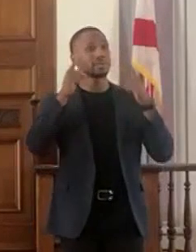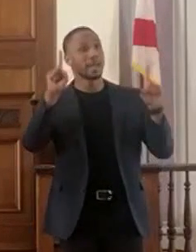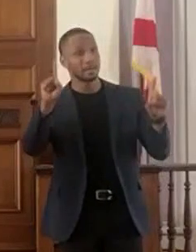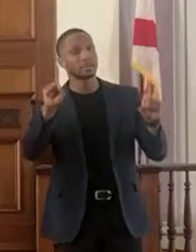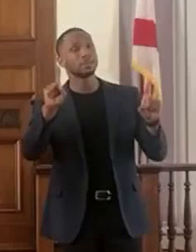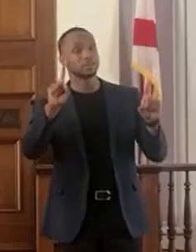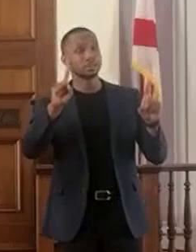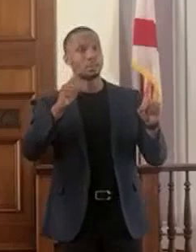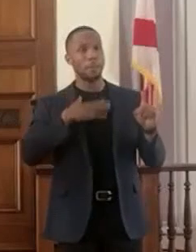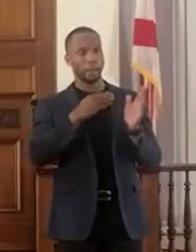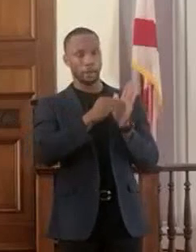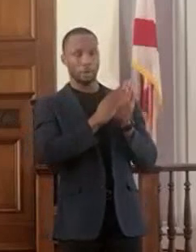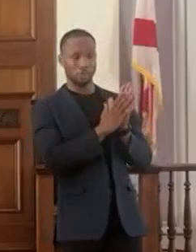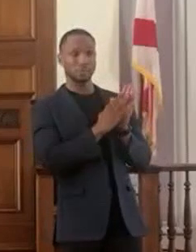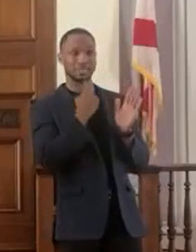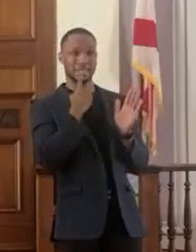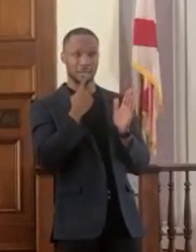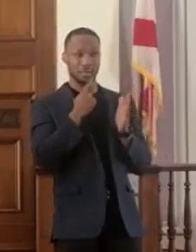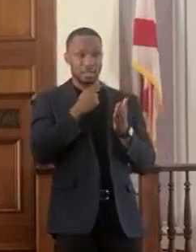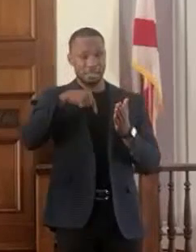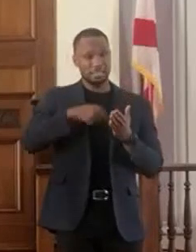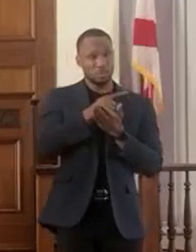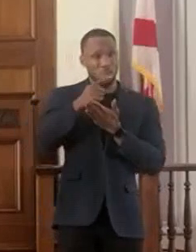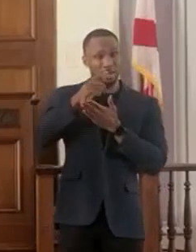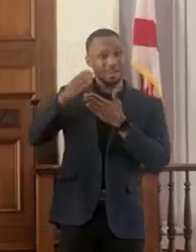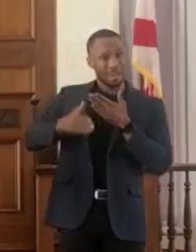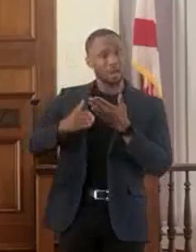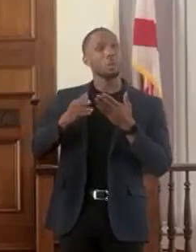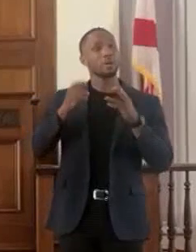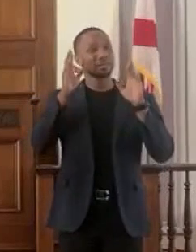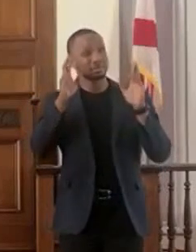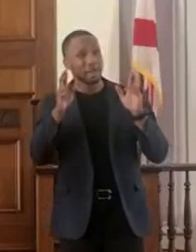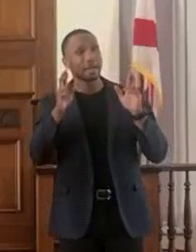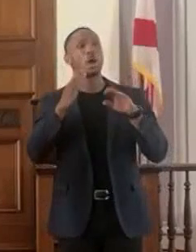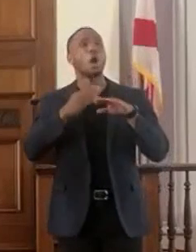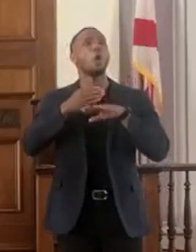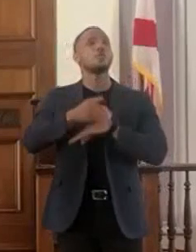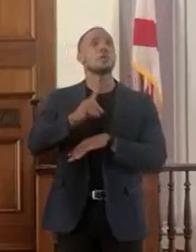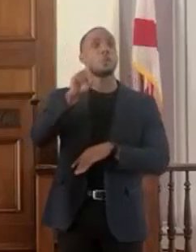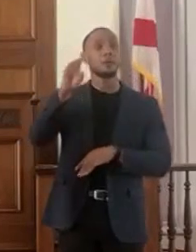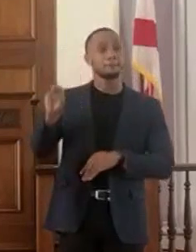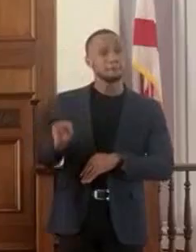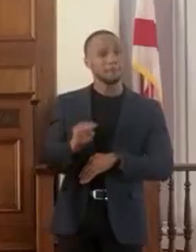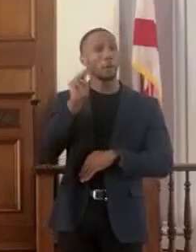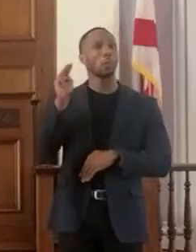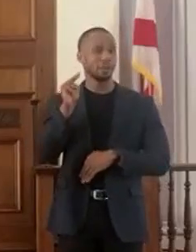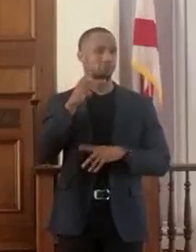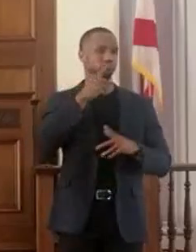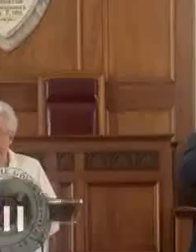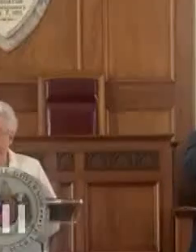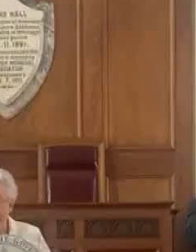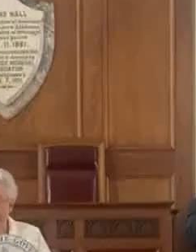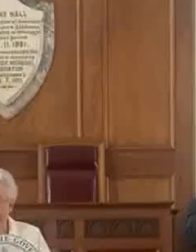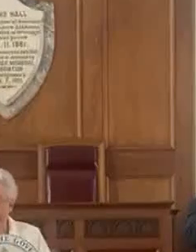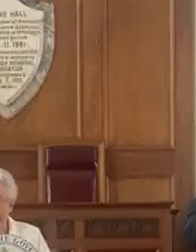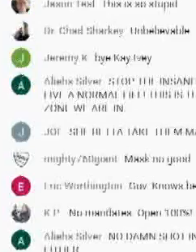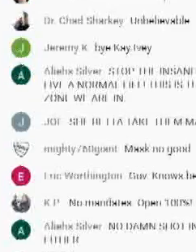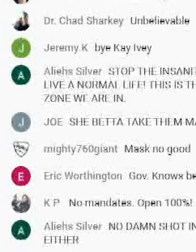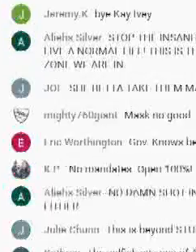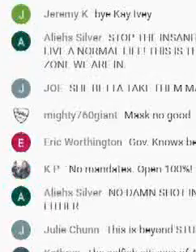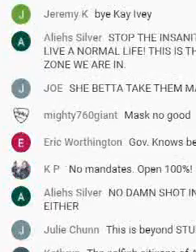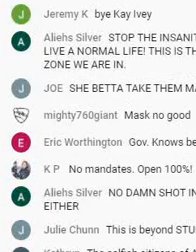My notes say that by this weekend, we expect to have over 1 million vaccines have been administered.